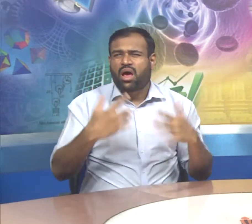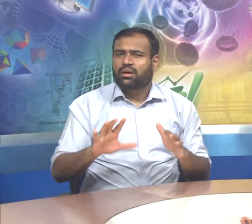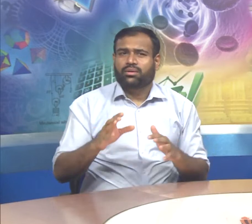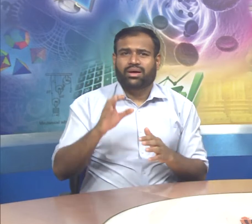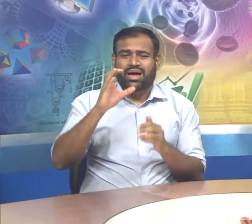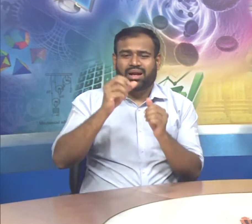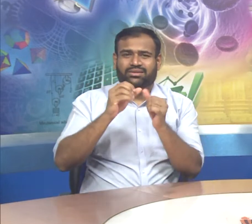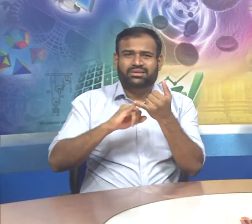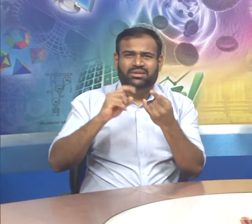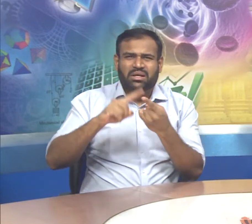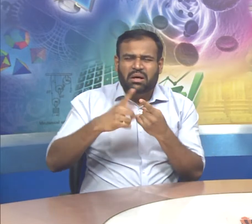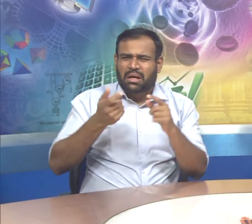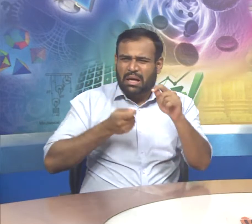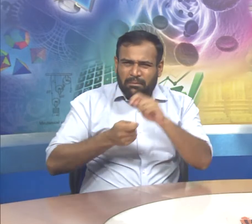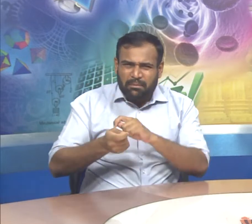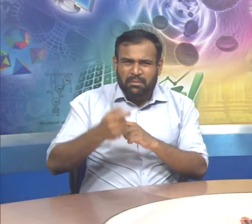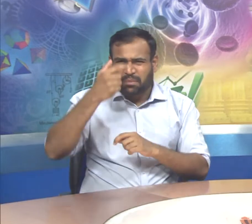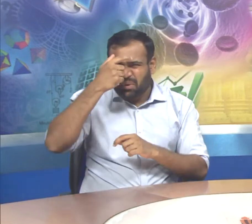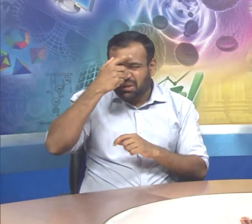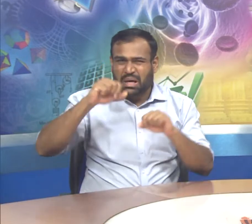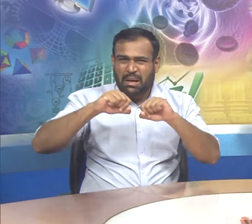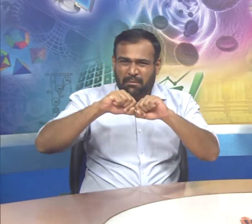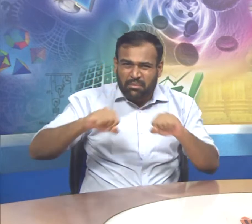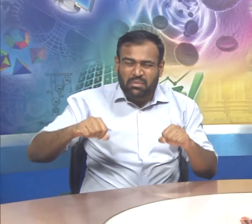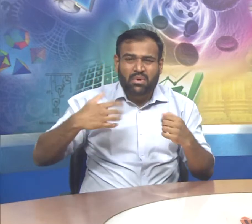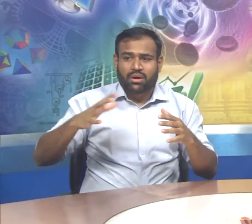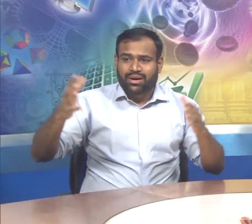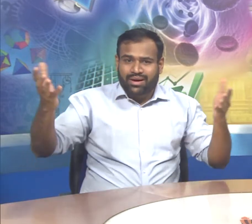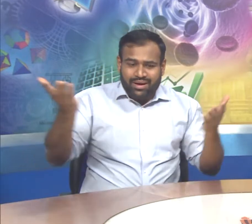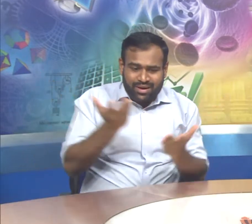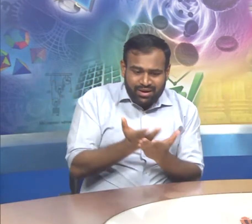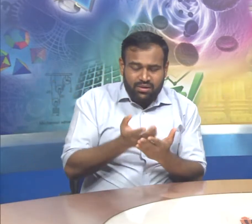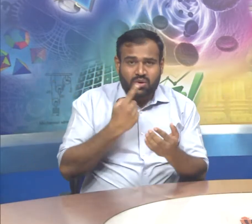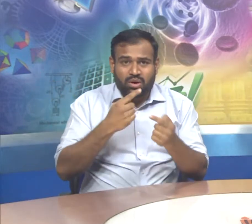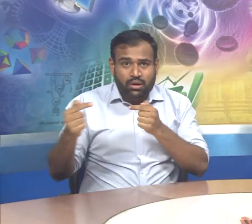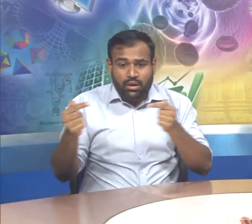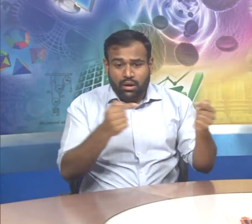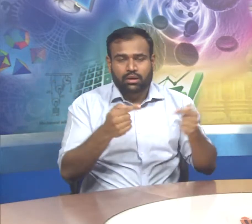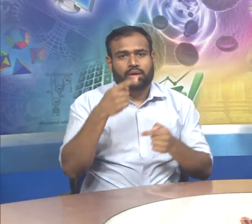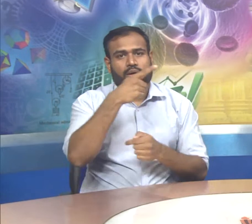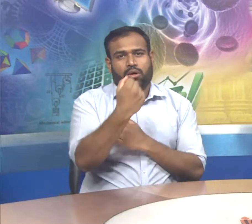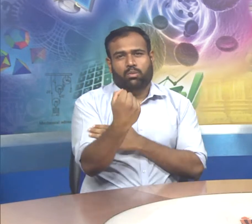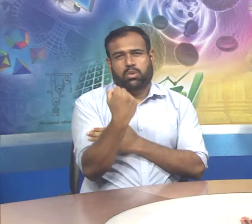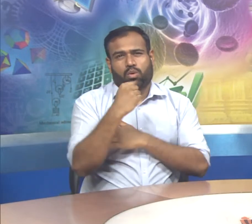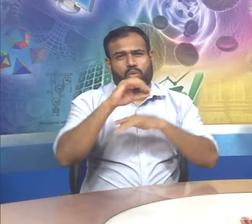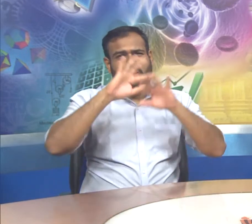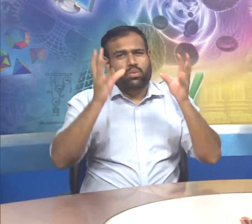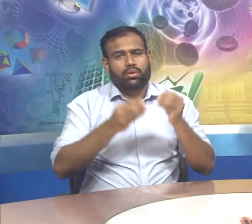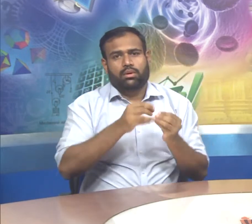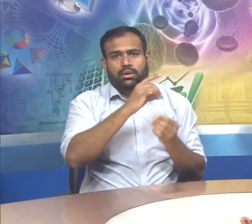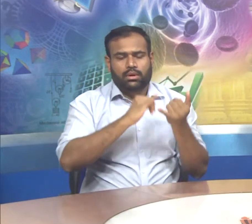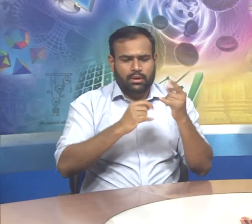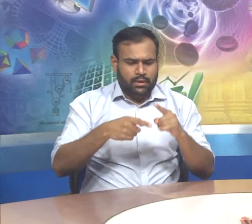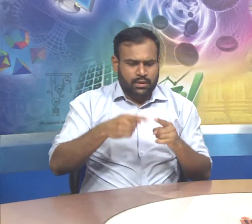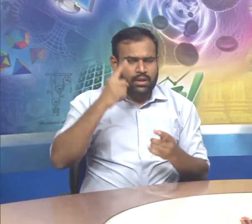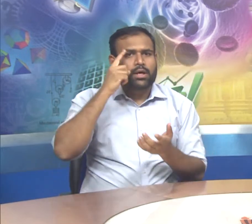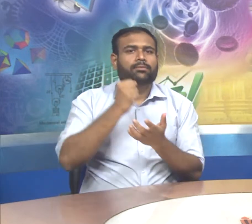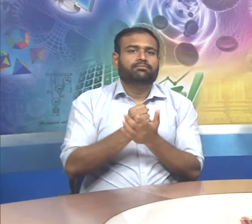The scope of power of Supreme Court to hear and decide cases